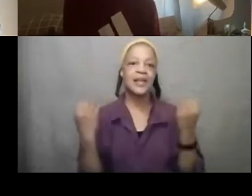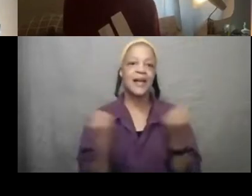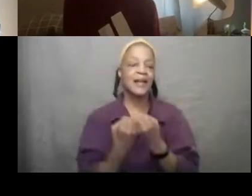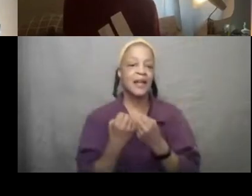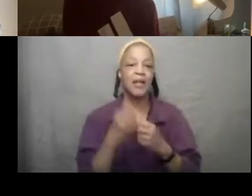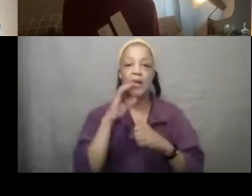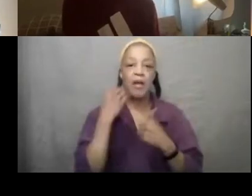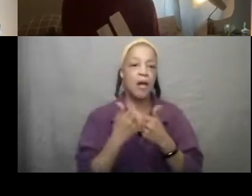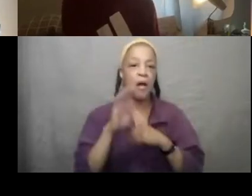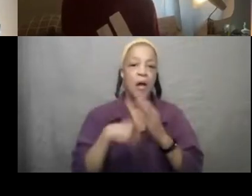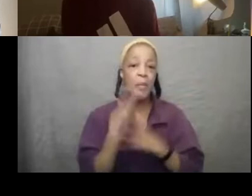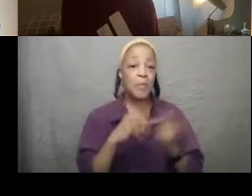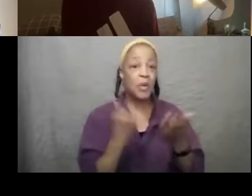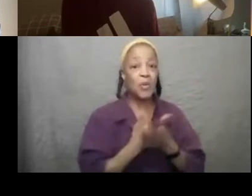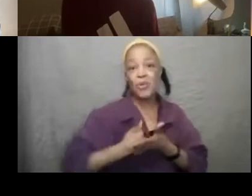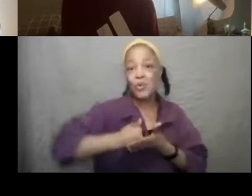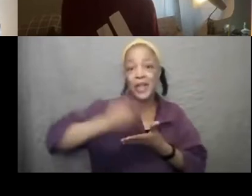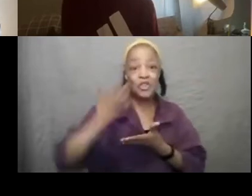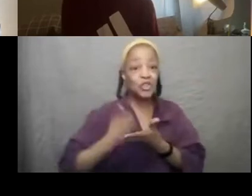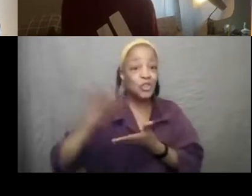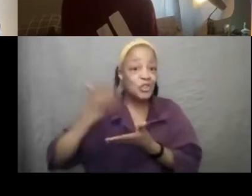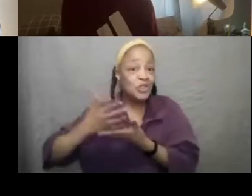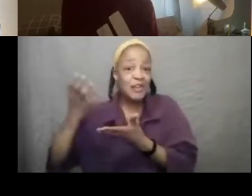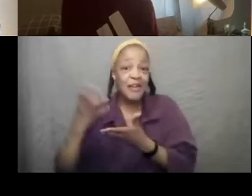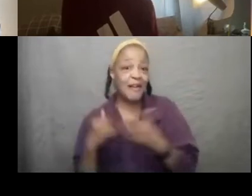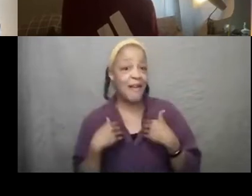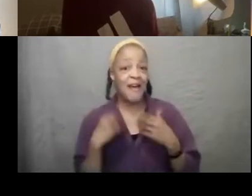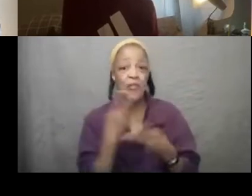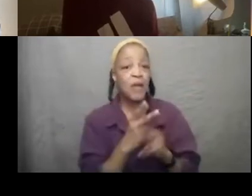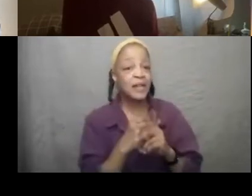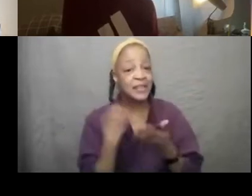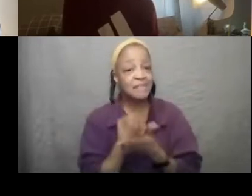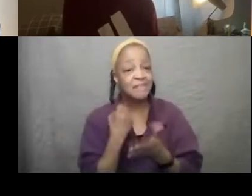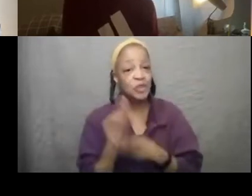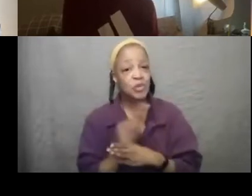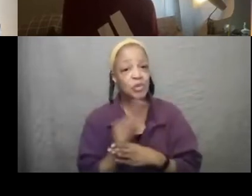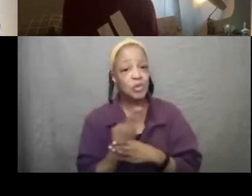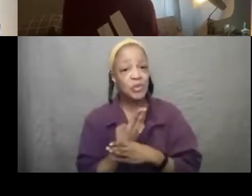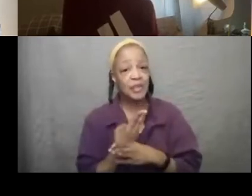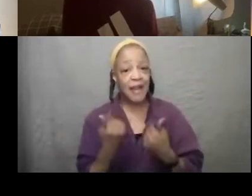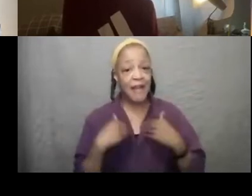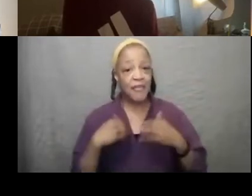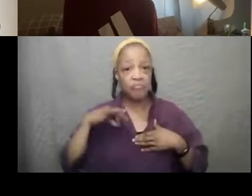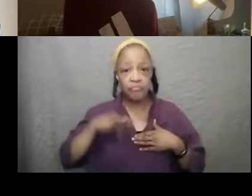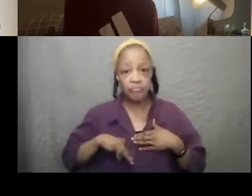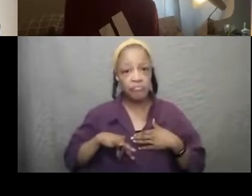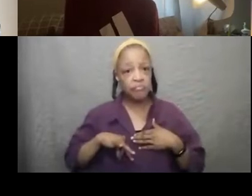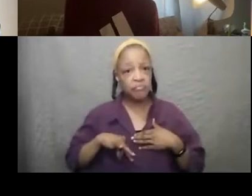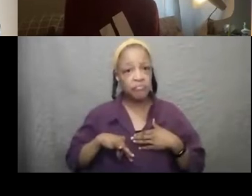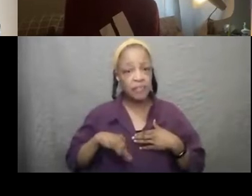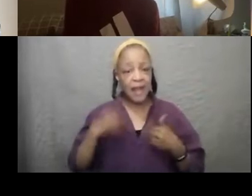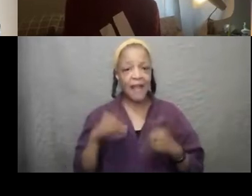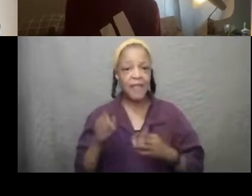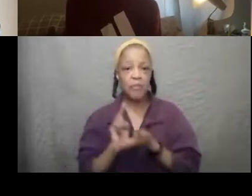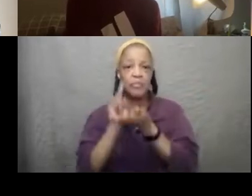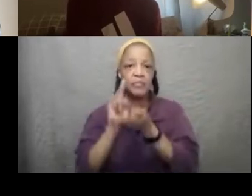a consumer of public products and is, you know, has that sort of capacity. And, you know, oh,